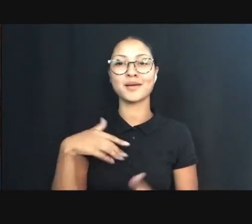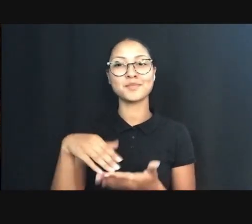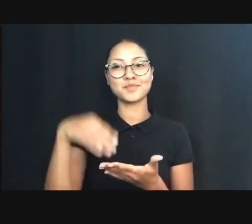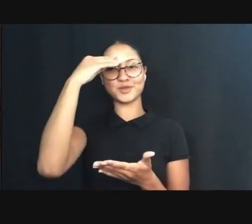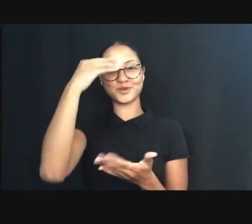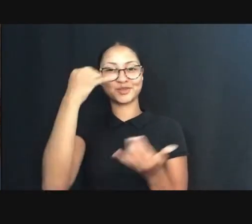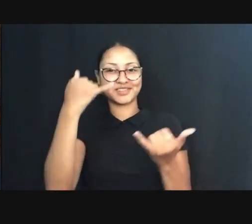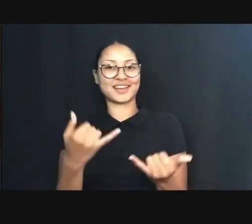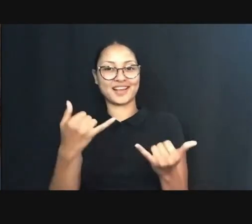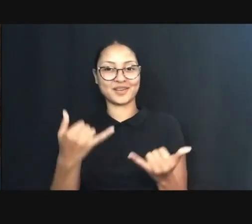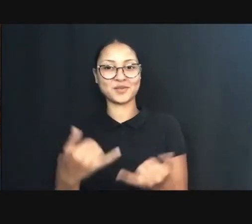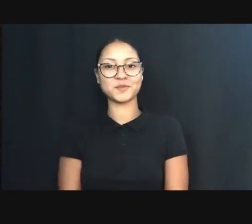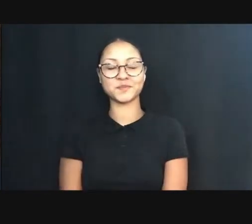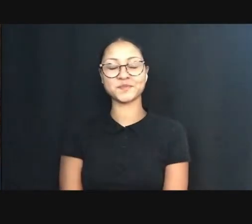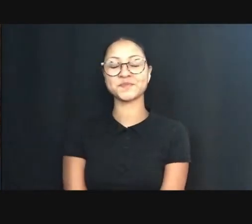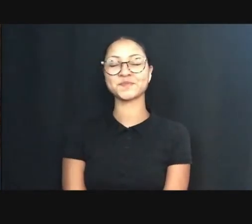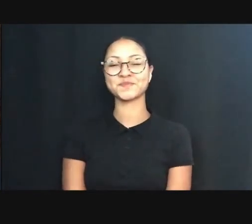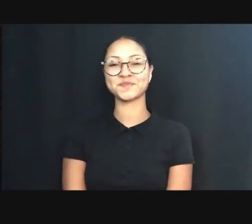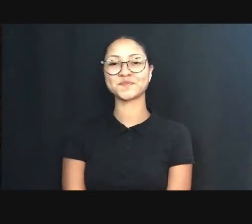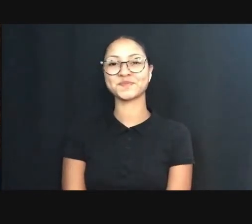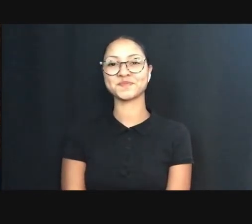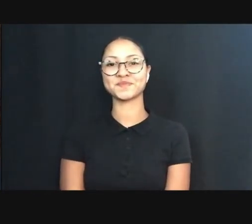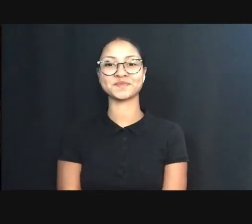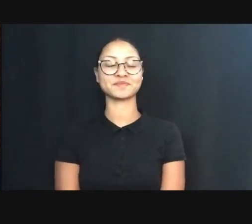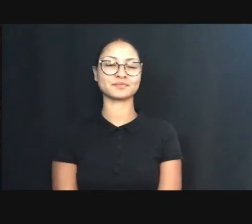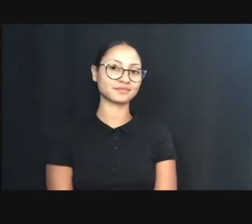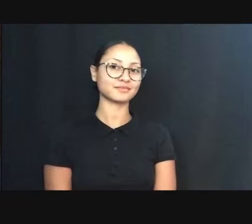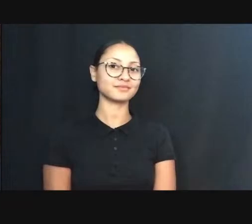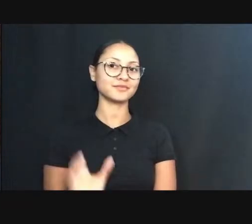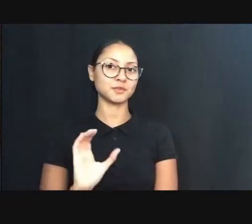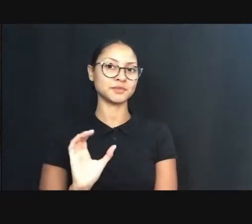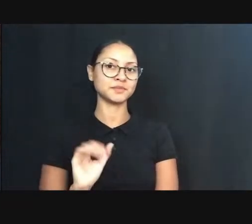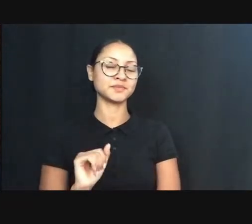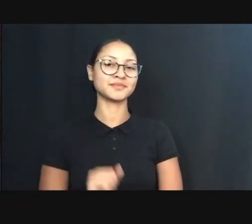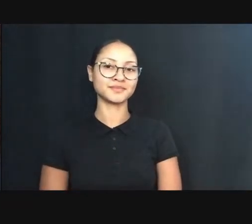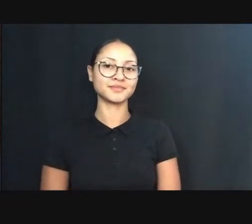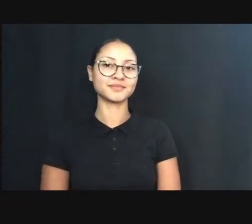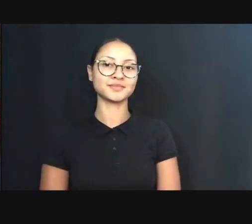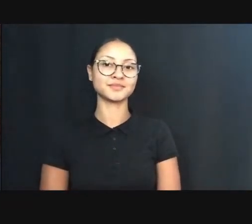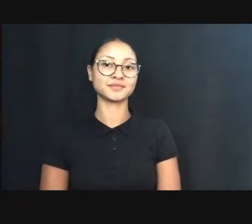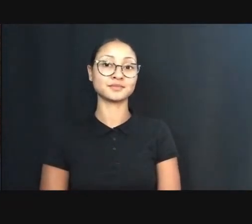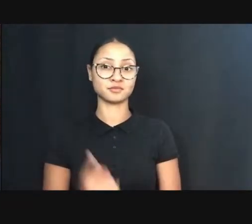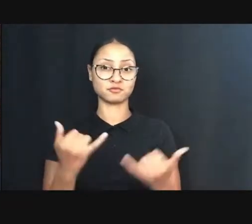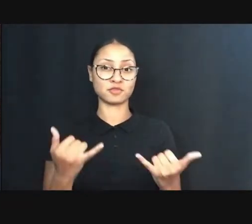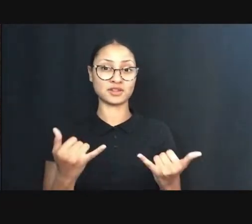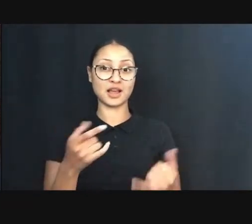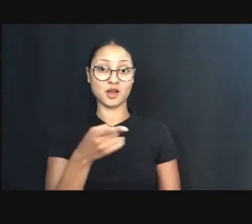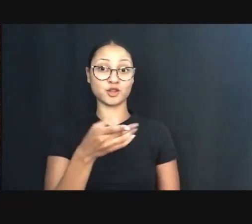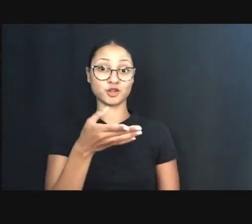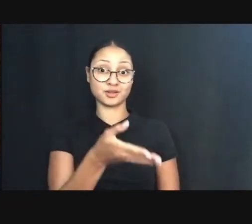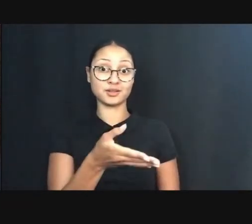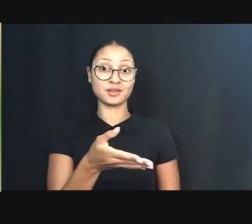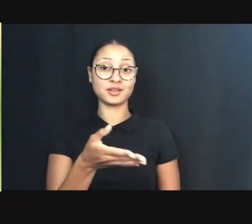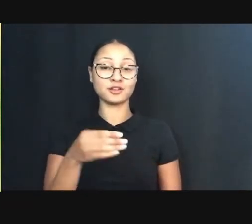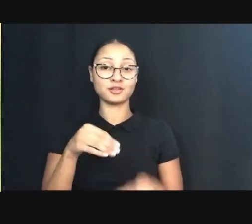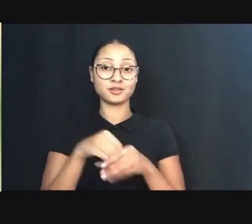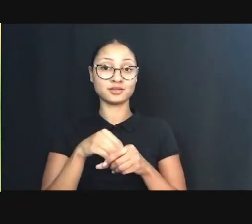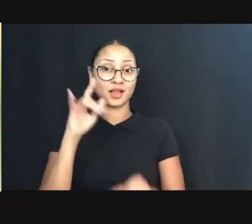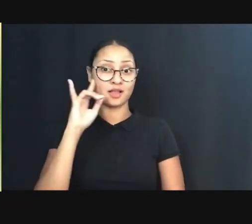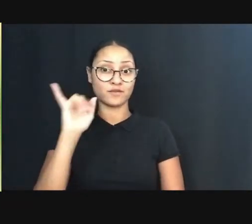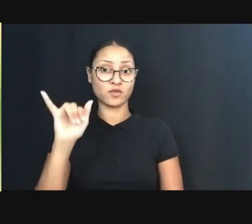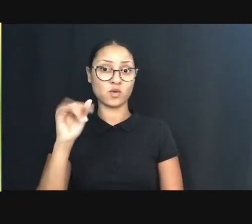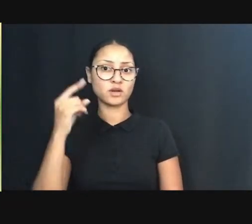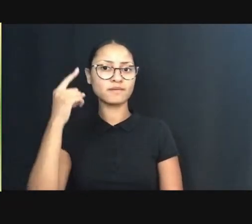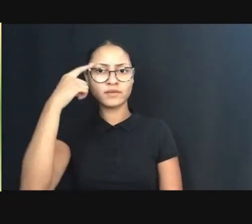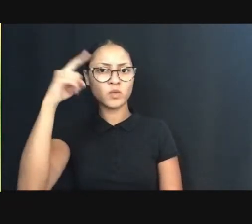you're there. I don't know if you said it, maybe the old brain, you're there in California for a reason. I am